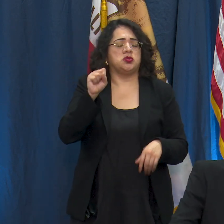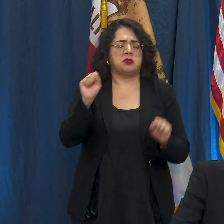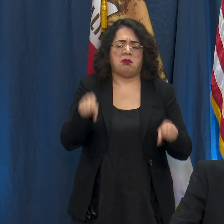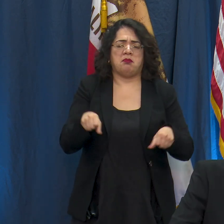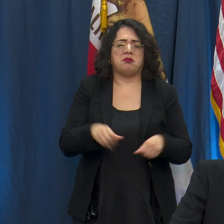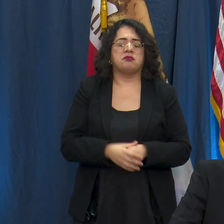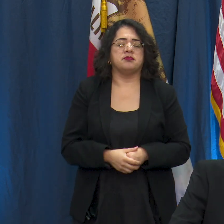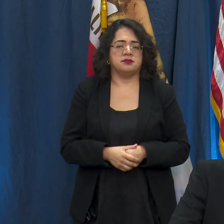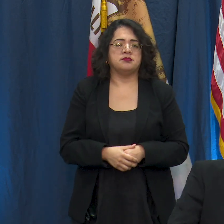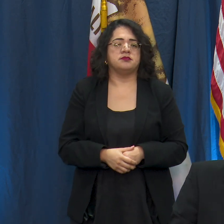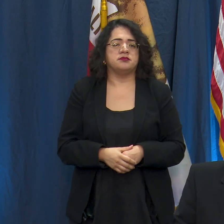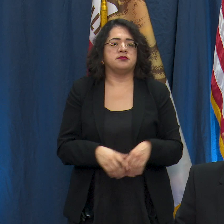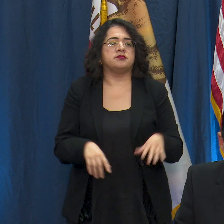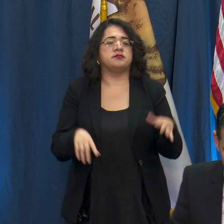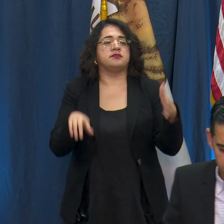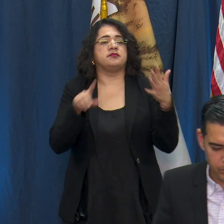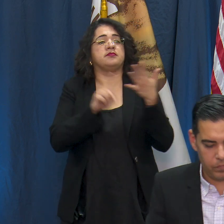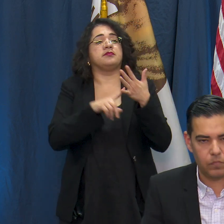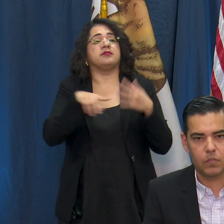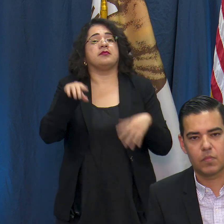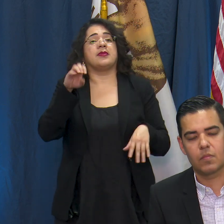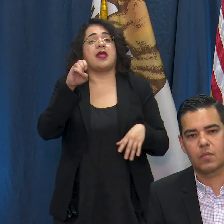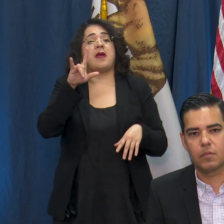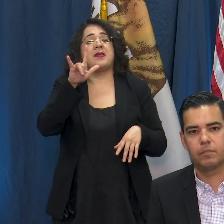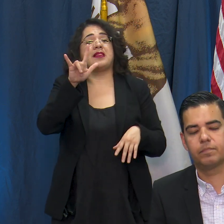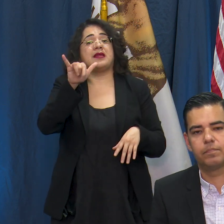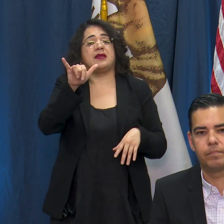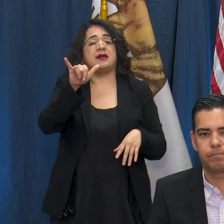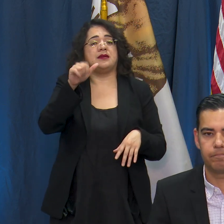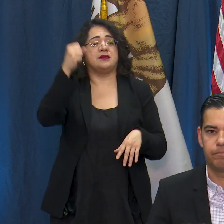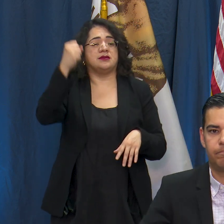And our last caller is Emily from Southern California News Group.